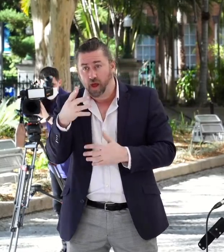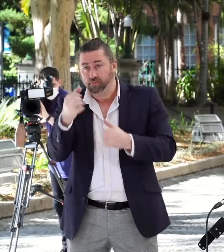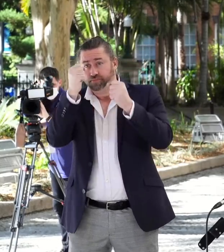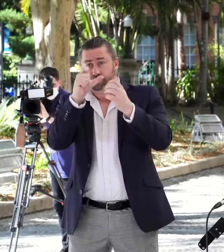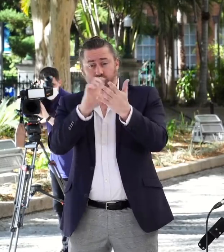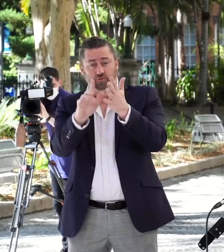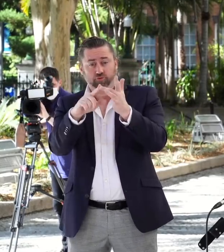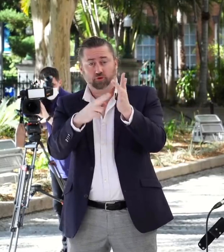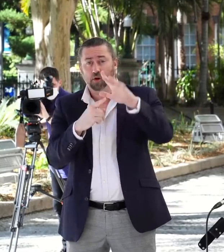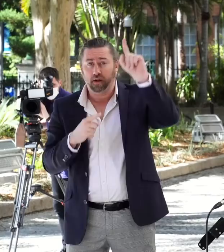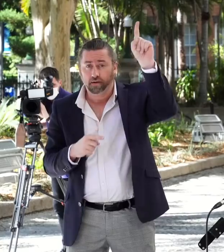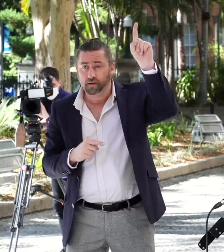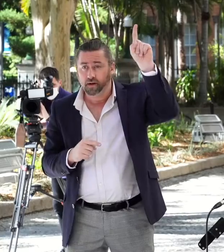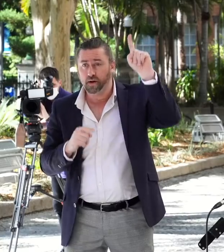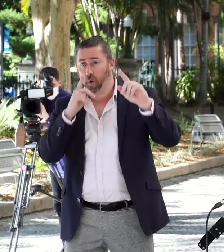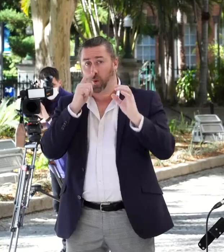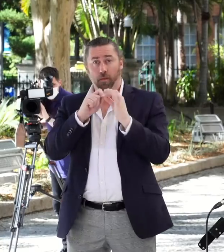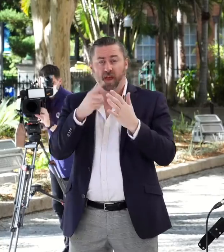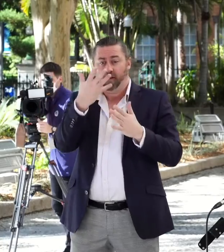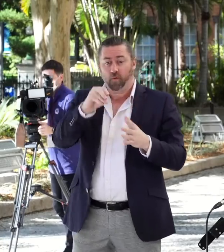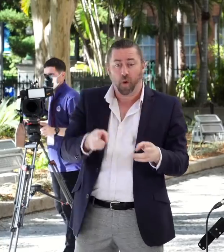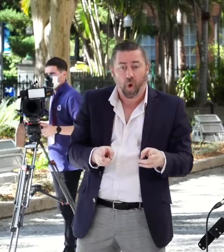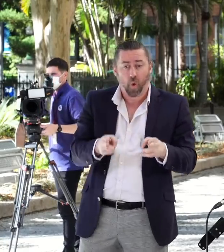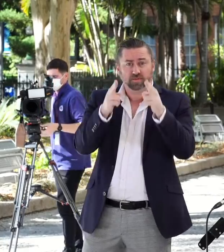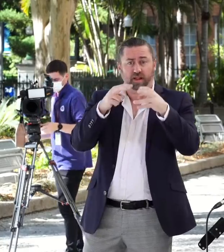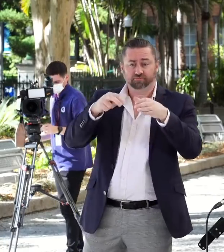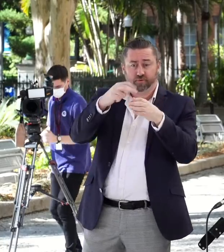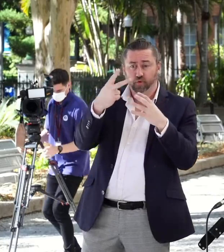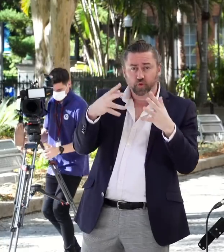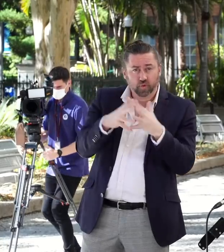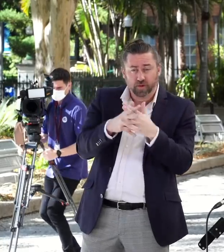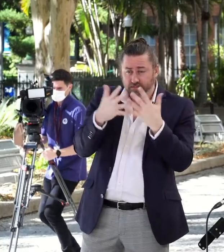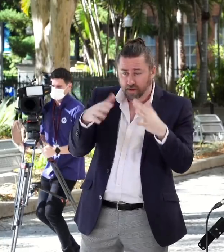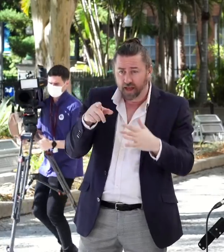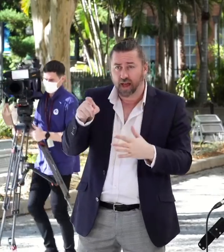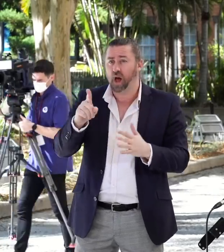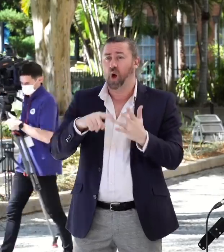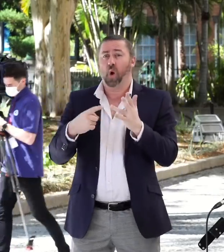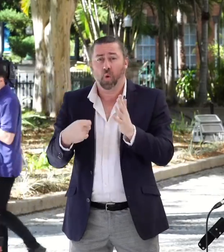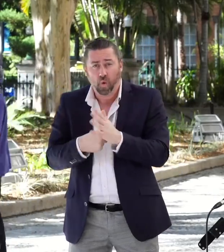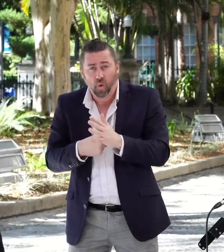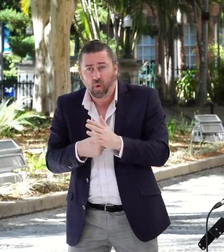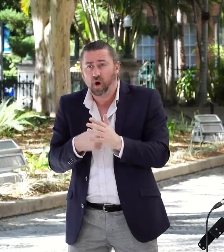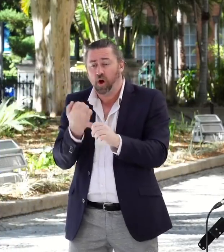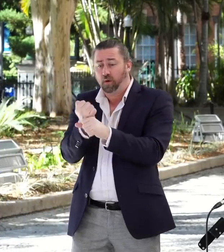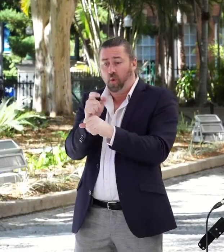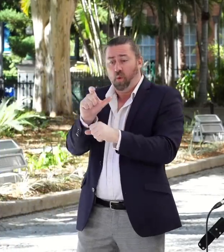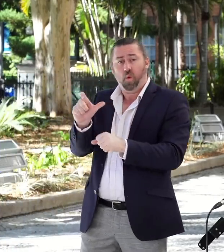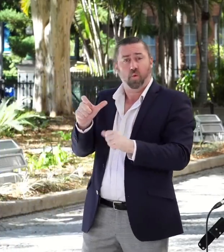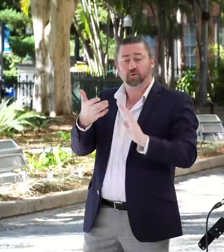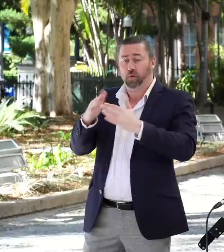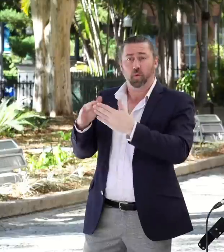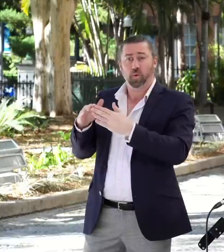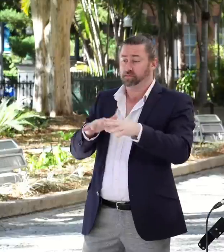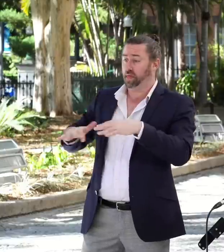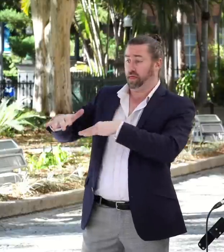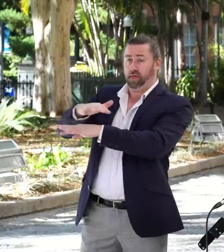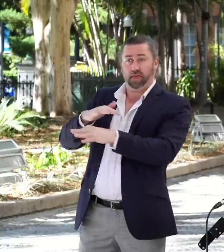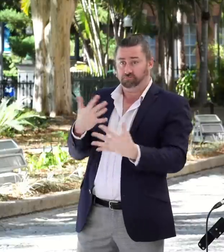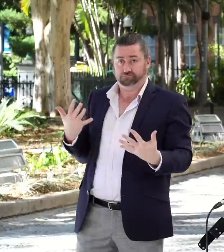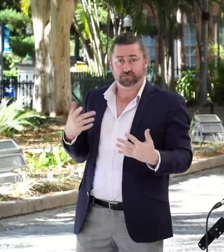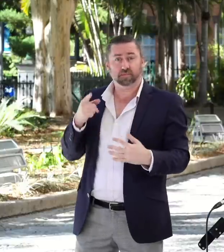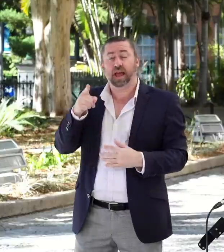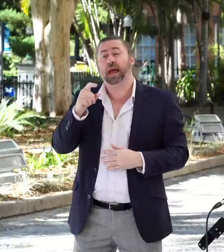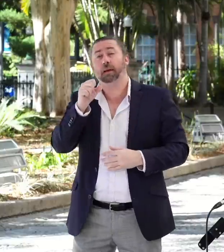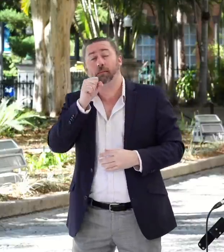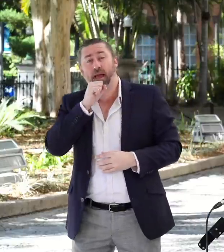it could have been in hotel quarantine, or indeed it could have been in the community down in the Gold Coast. So this is an individual